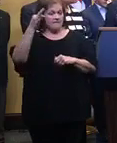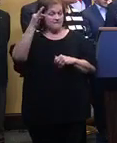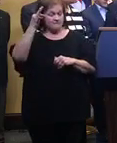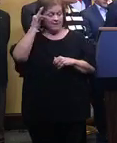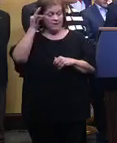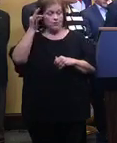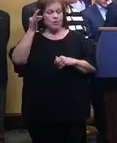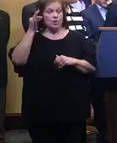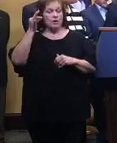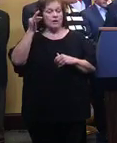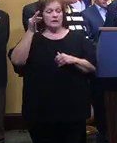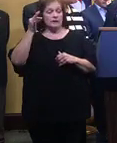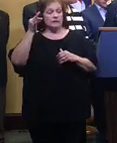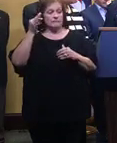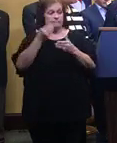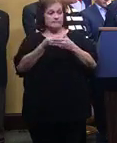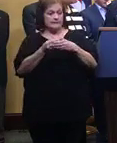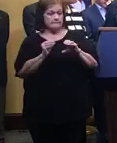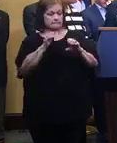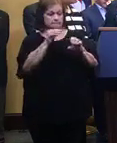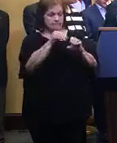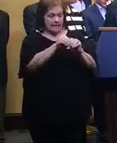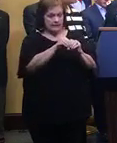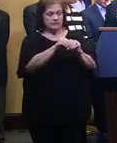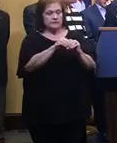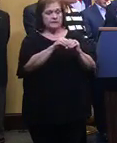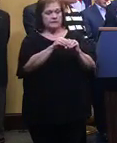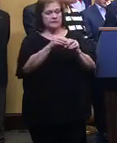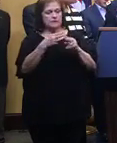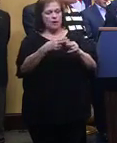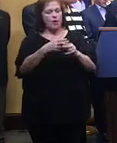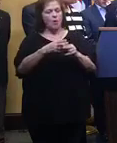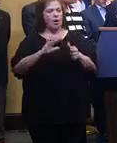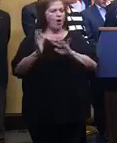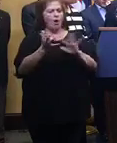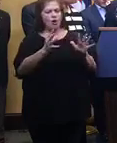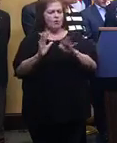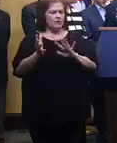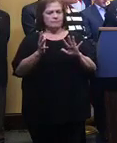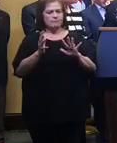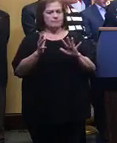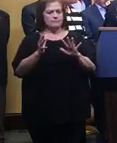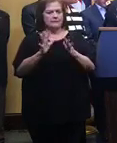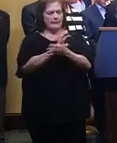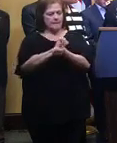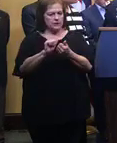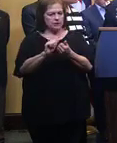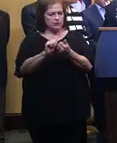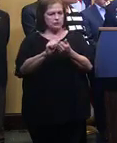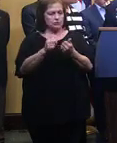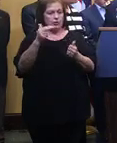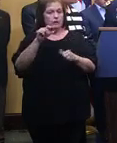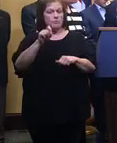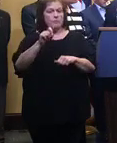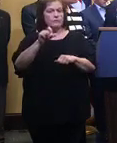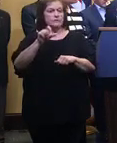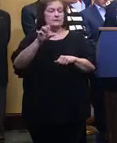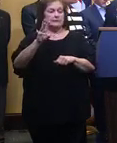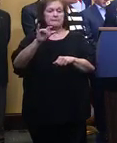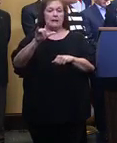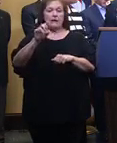the city of New Orleans through the Hurricane Storm Damage Risk Reduction System. So $14.6 billion since